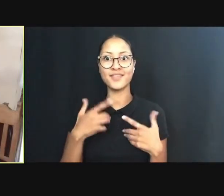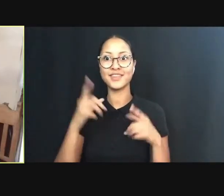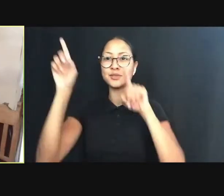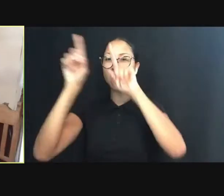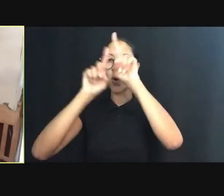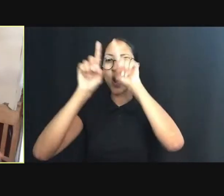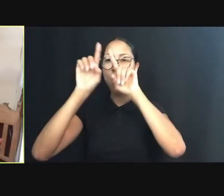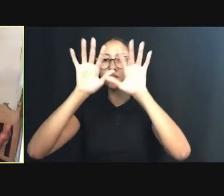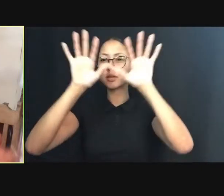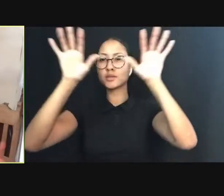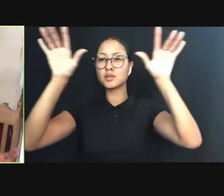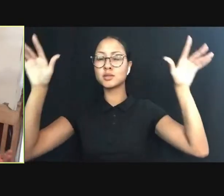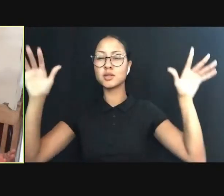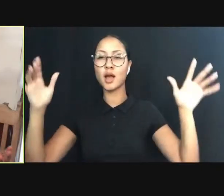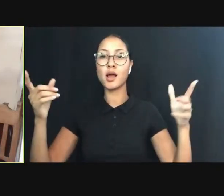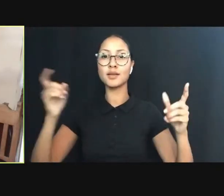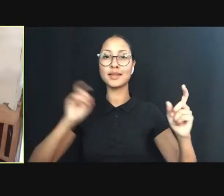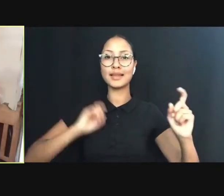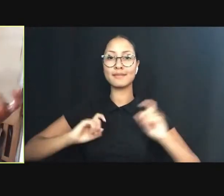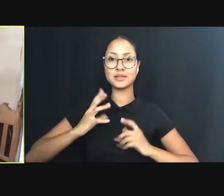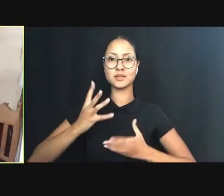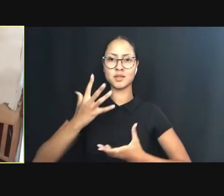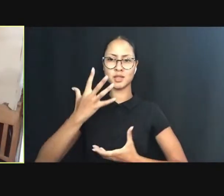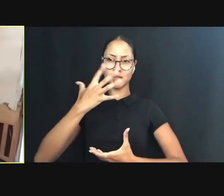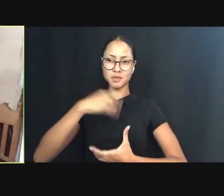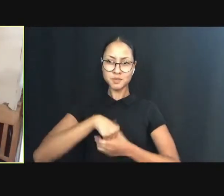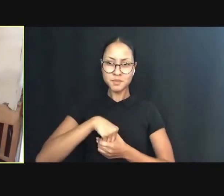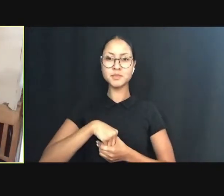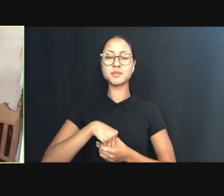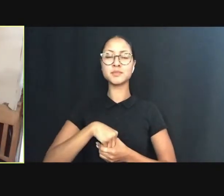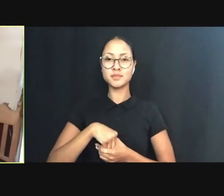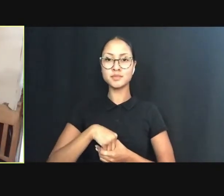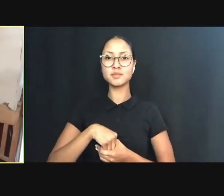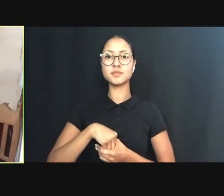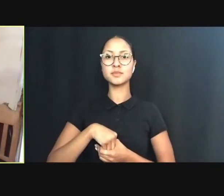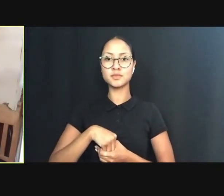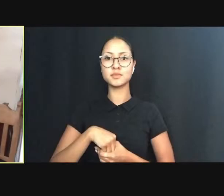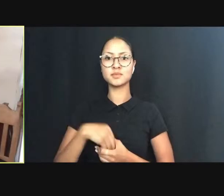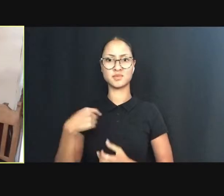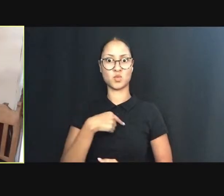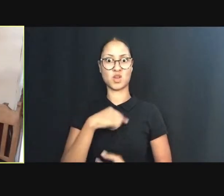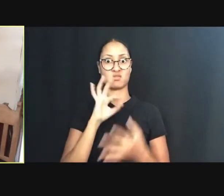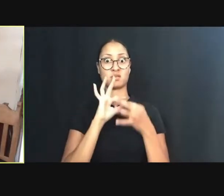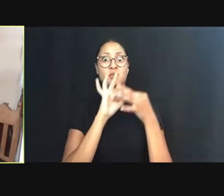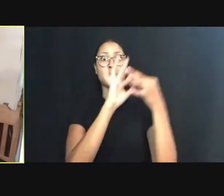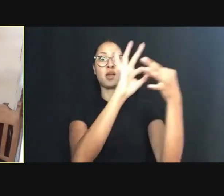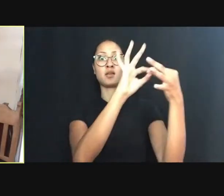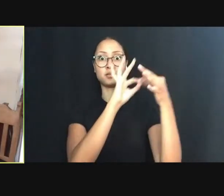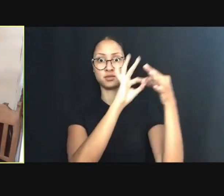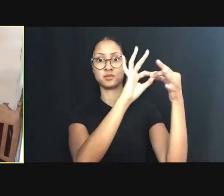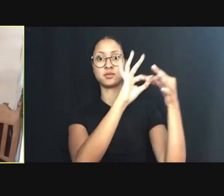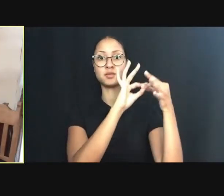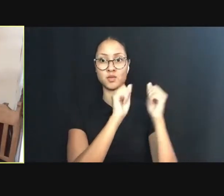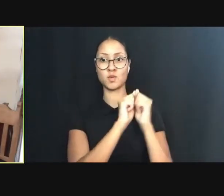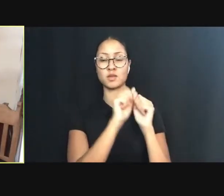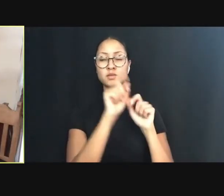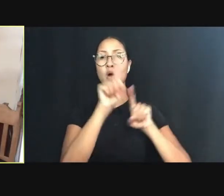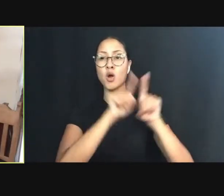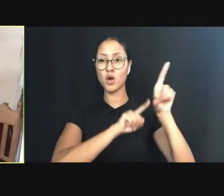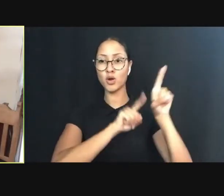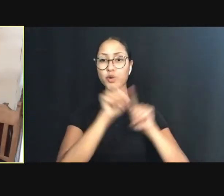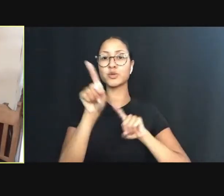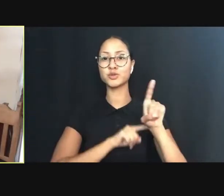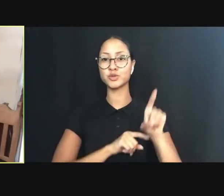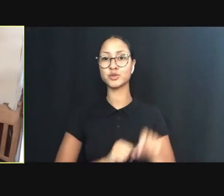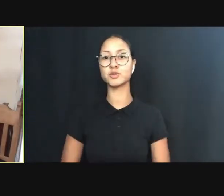our spiritual technologies are connected to the stars. So we actually are the ones who understand, I think, how to be in